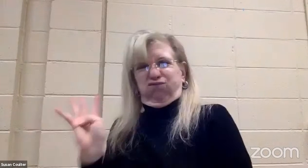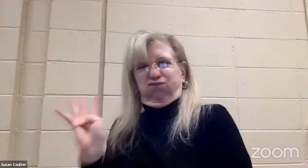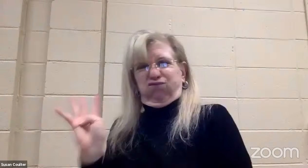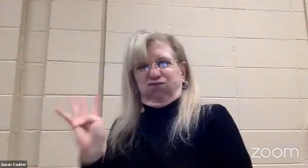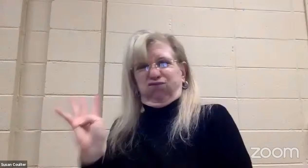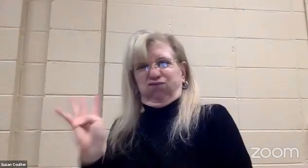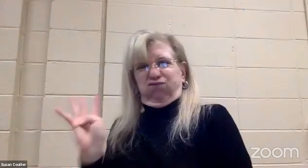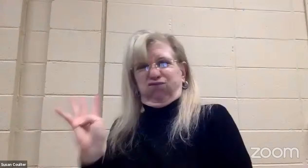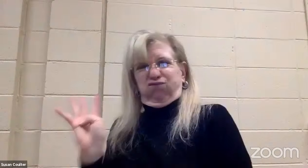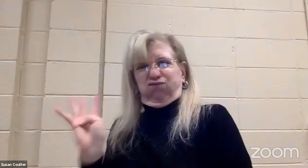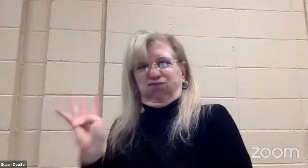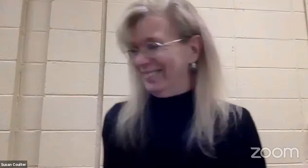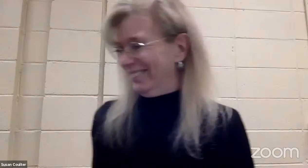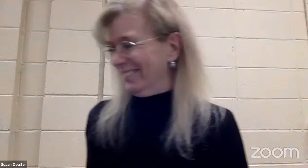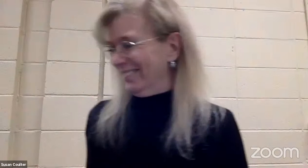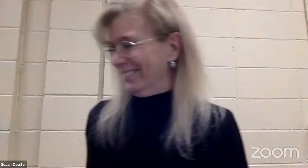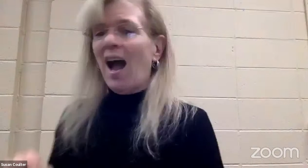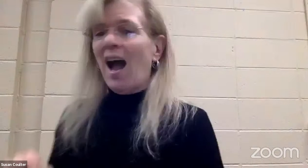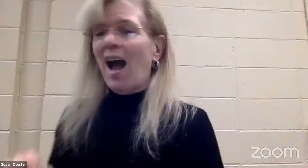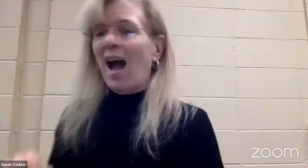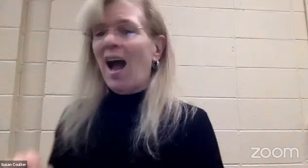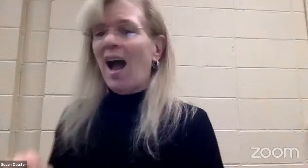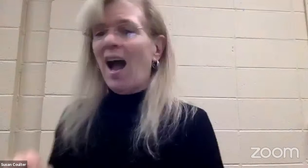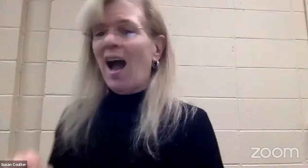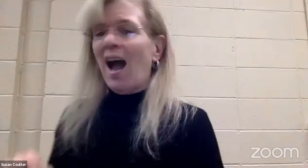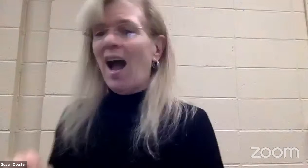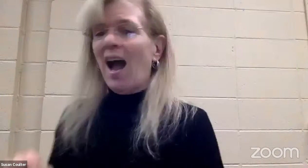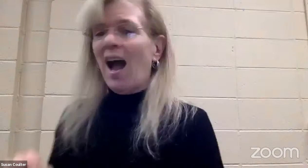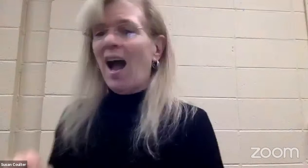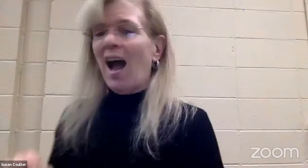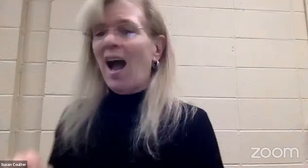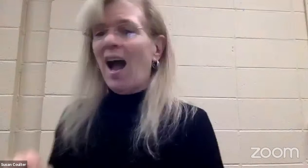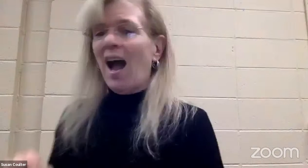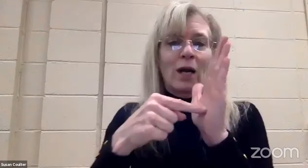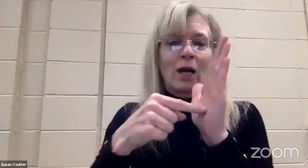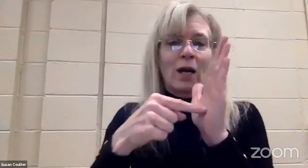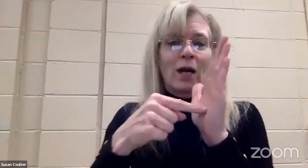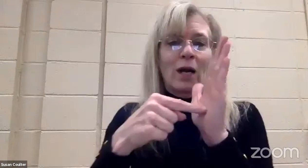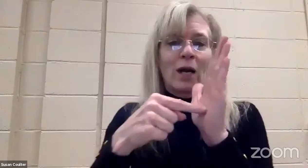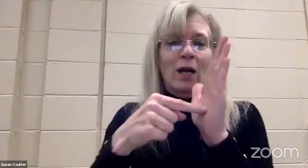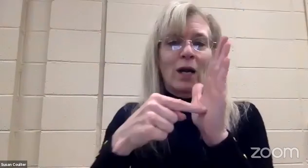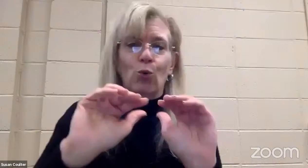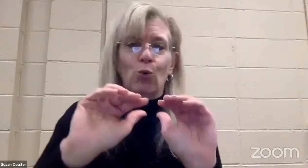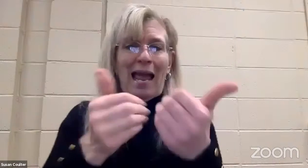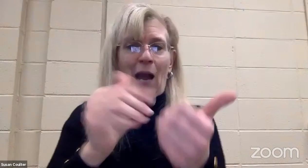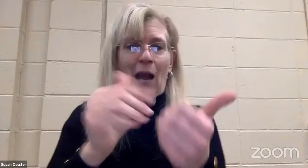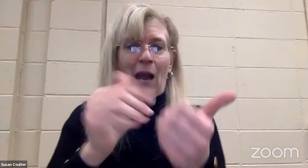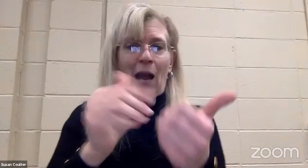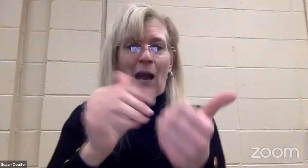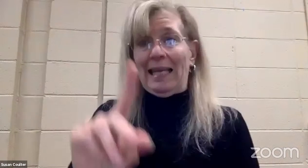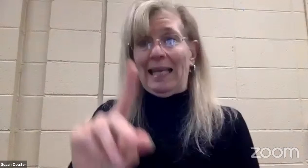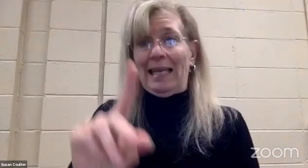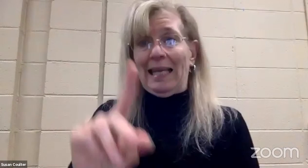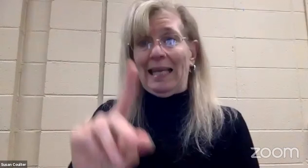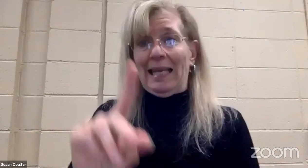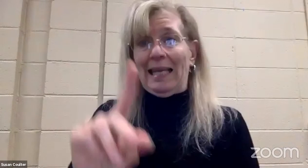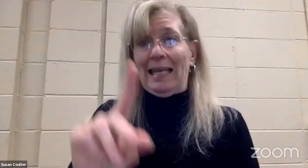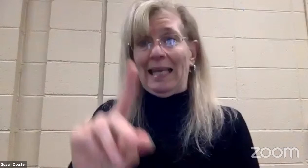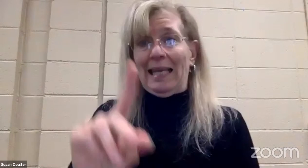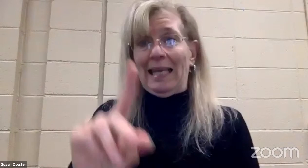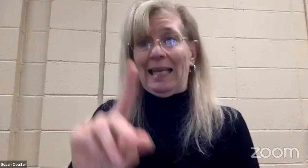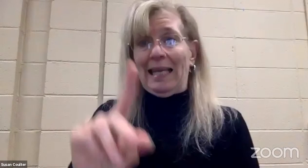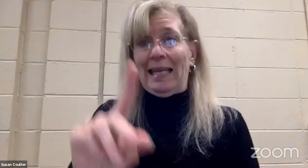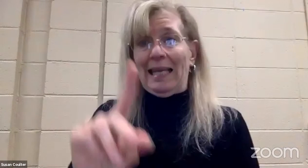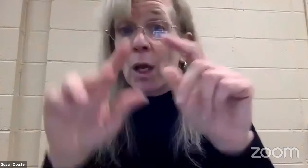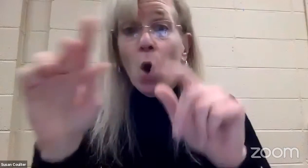I want the button to go down so I can show you how the lid. Okay, I'm gonna go back to group and see if